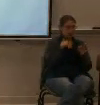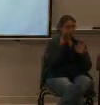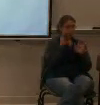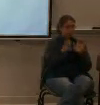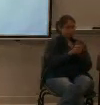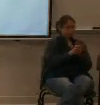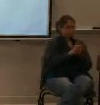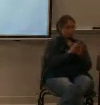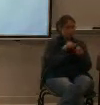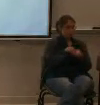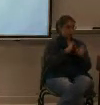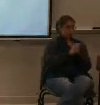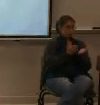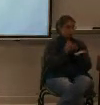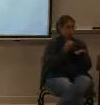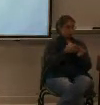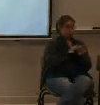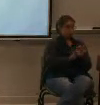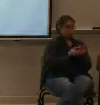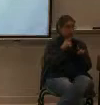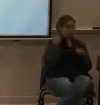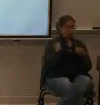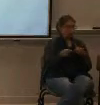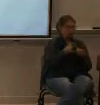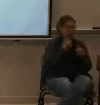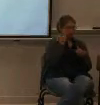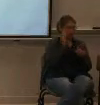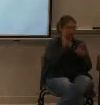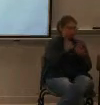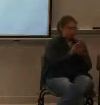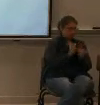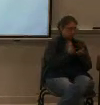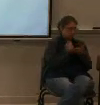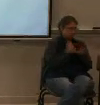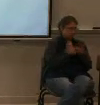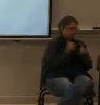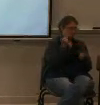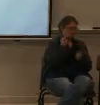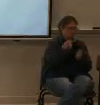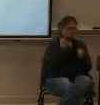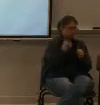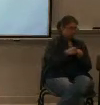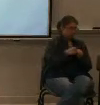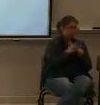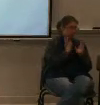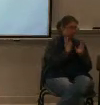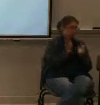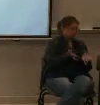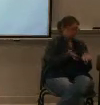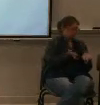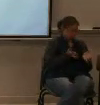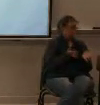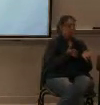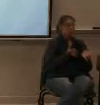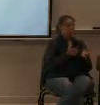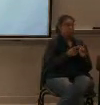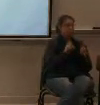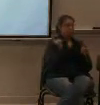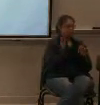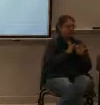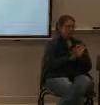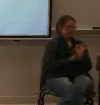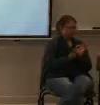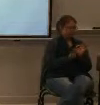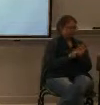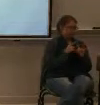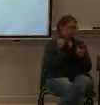a simple cycle if the pictorial version is easier for you, if the cartoon is easier for you to memorize, then